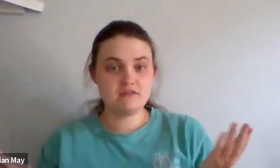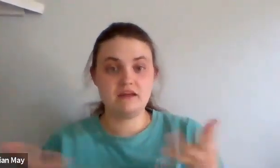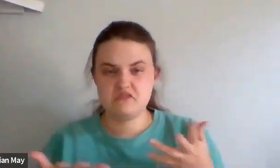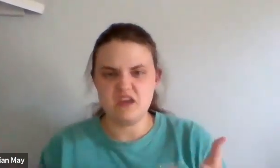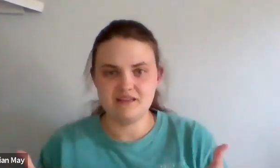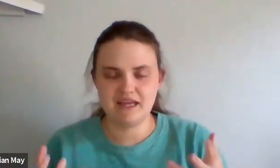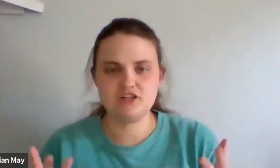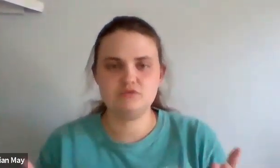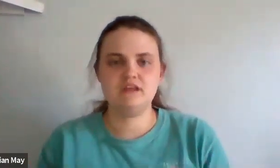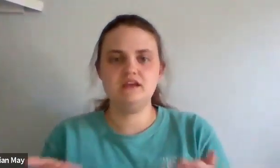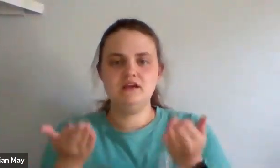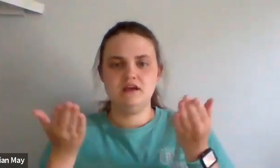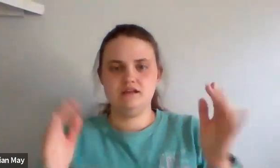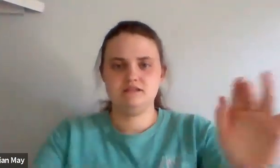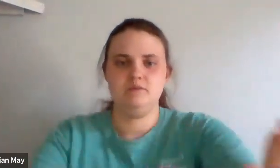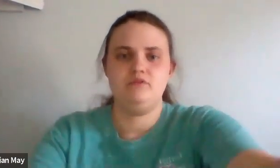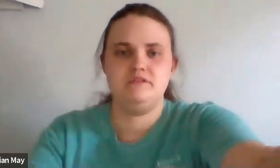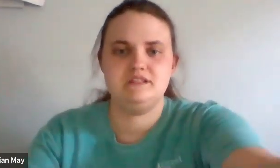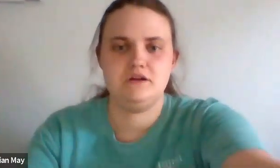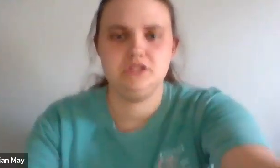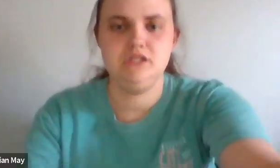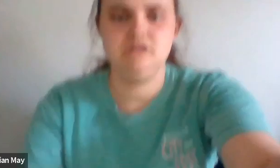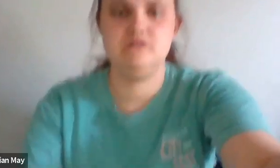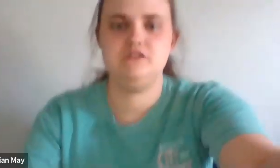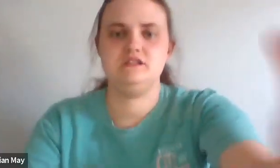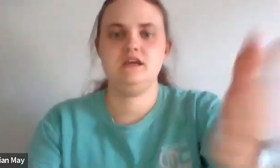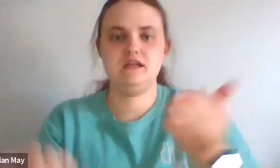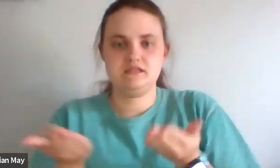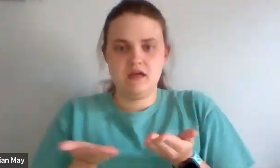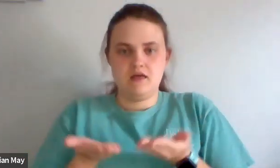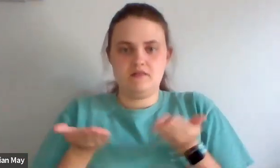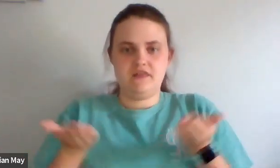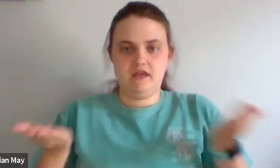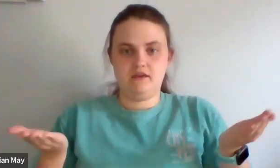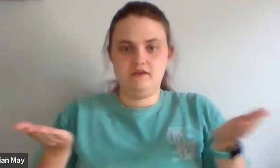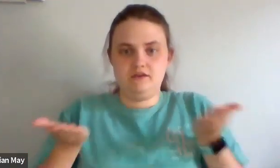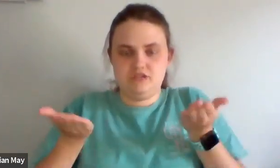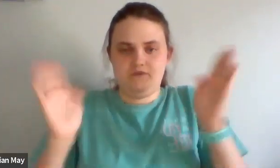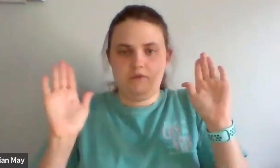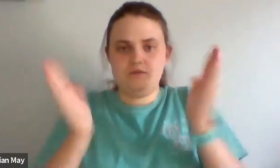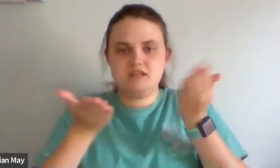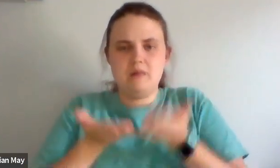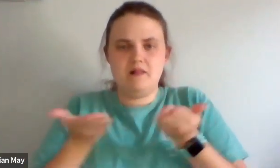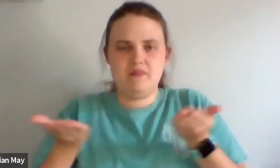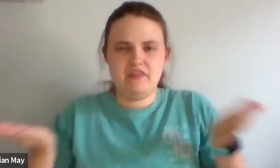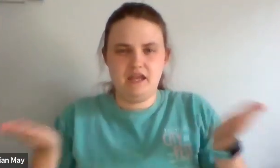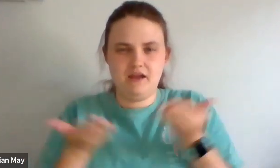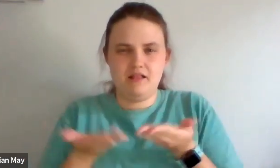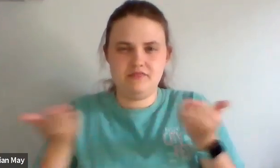like thing, like an actual thing is, let me pull this down just so you can see, is thing. You just have your palms up, thing,